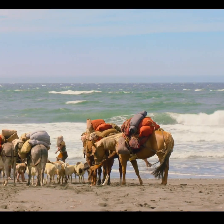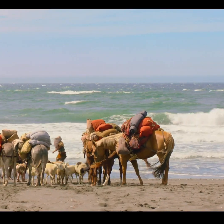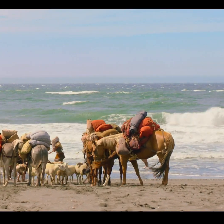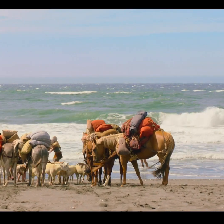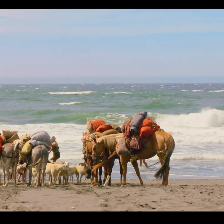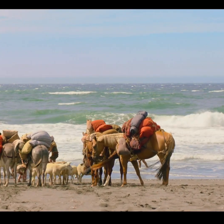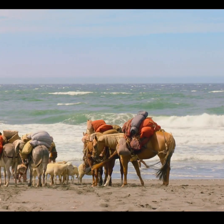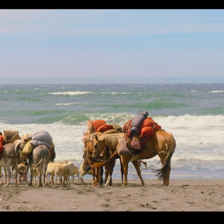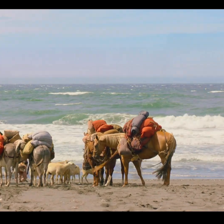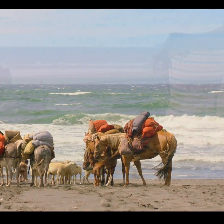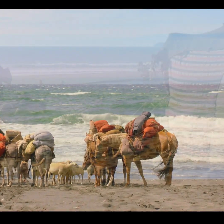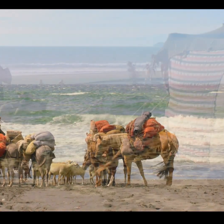Thank you.